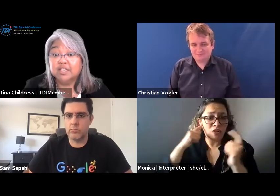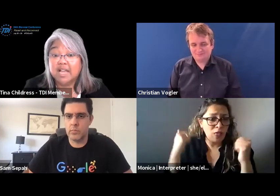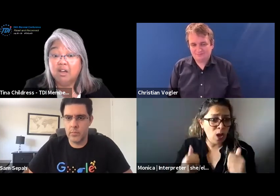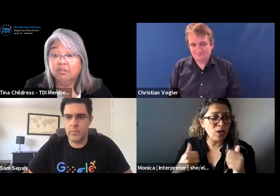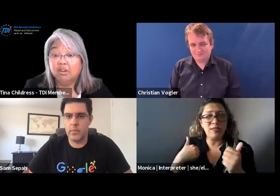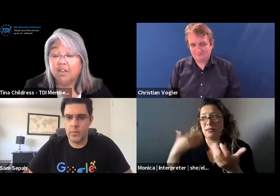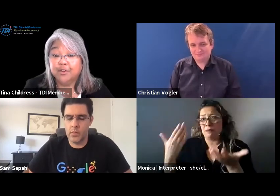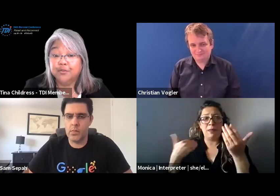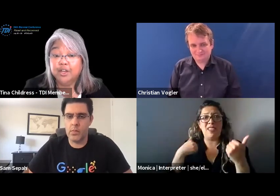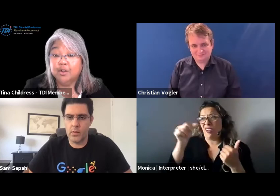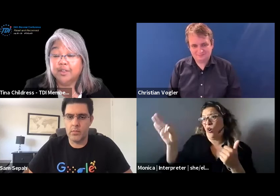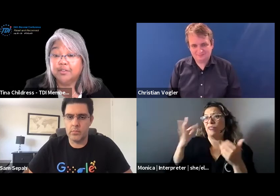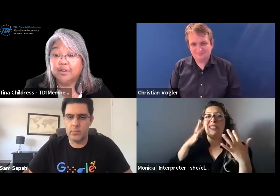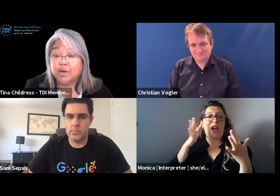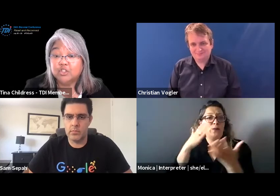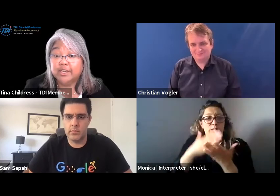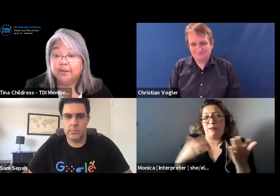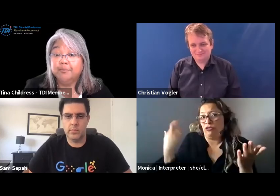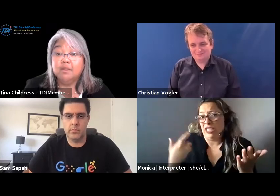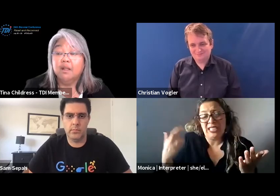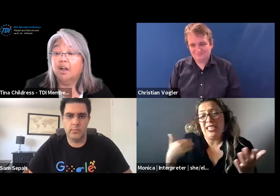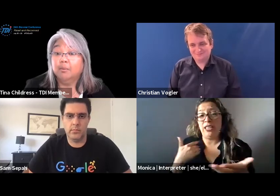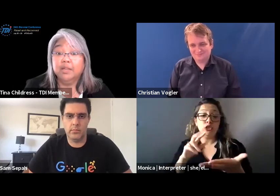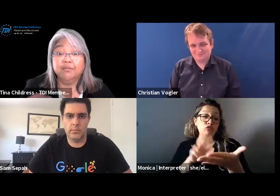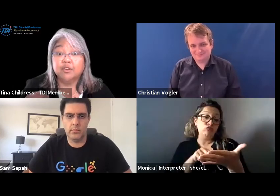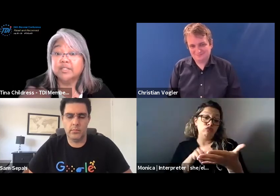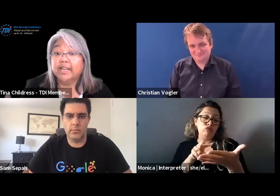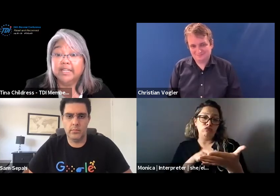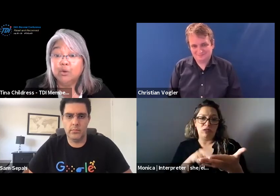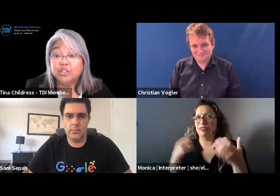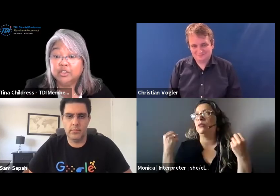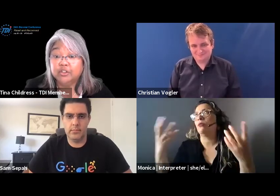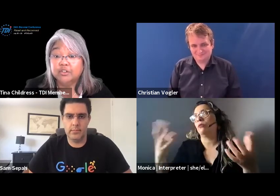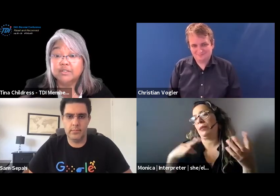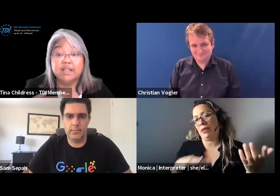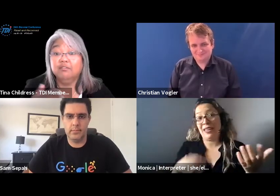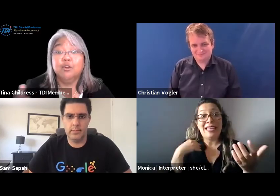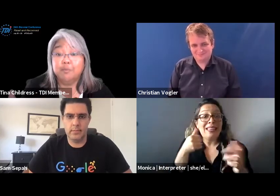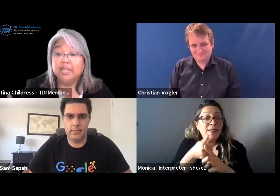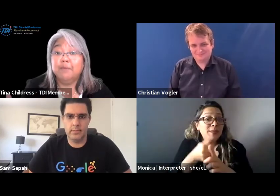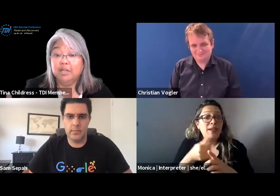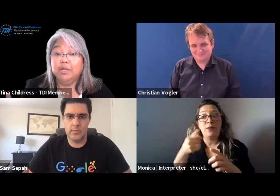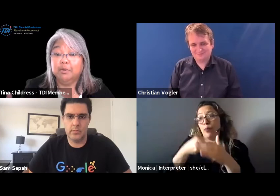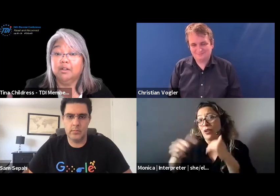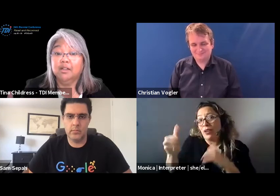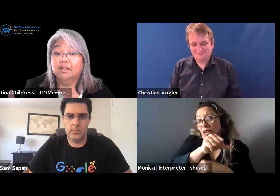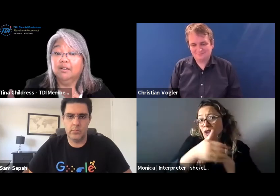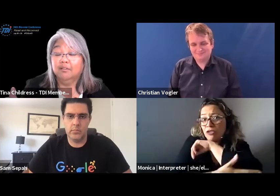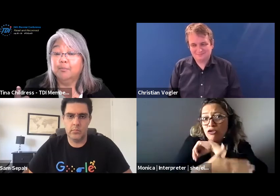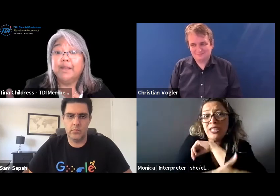the sound on their video that they're watching. If they're second language learners, many people